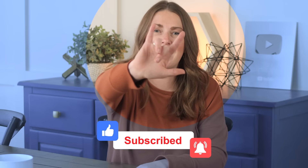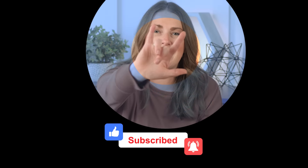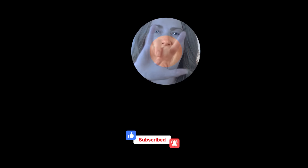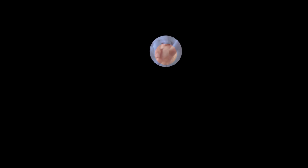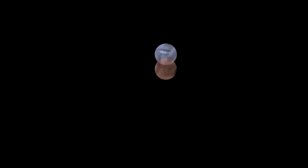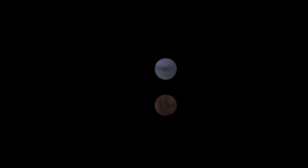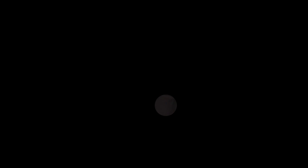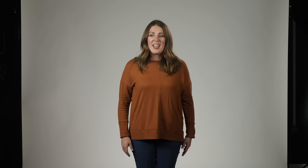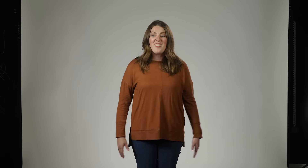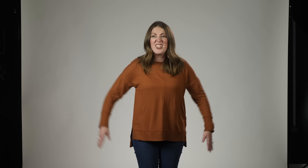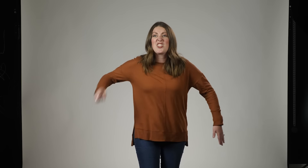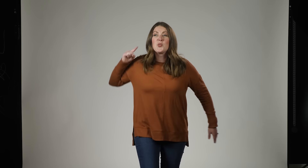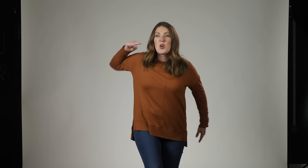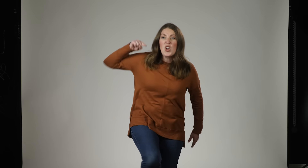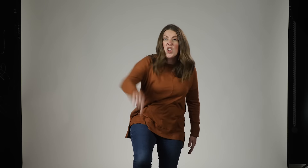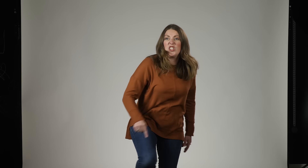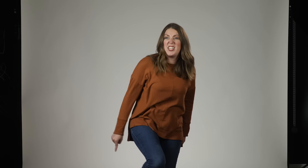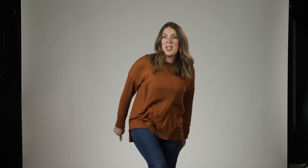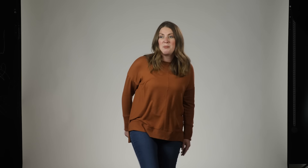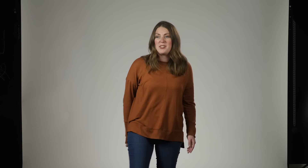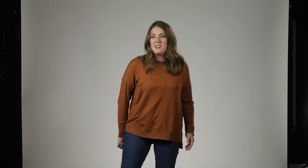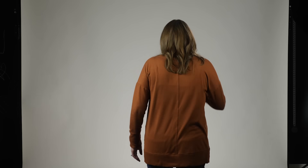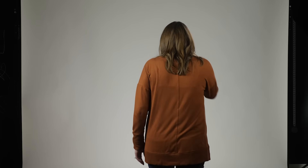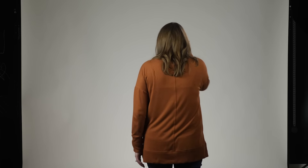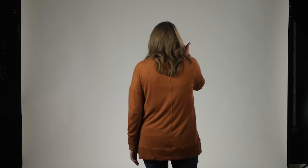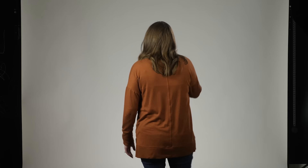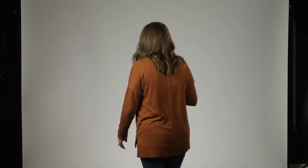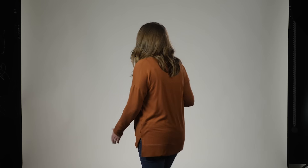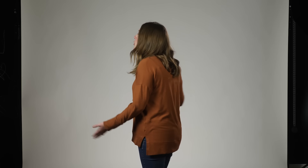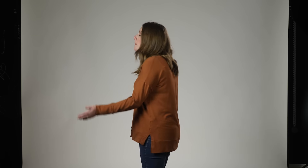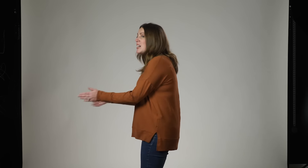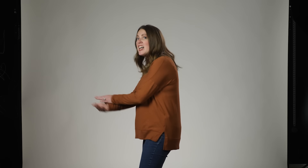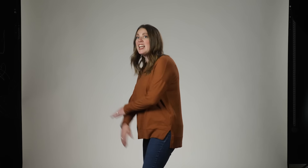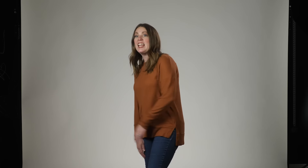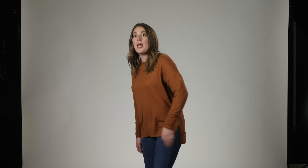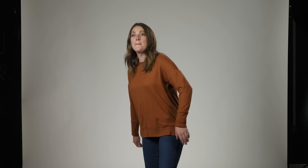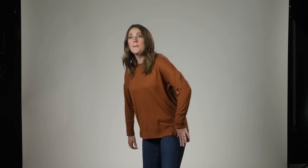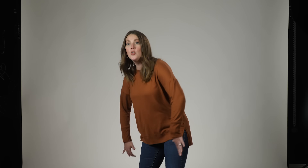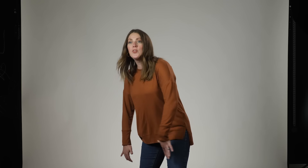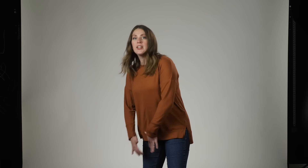sign. I feel like those were good tips. Some like, get off your butt and get moving.